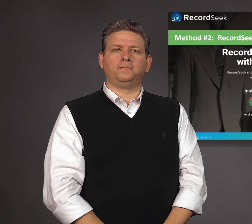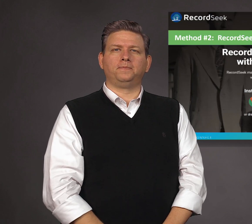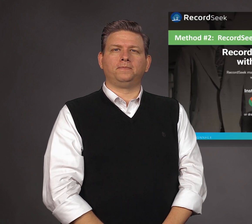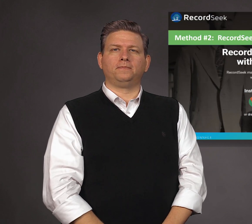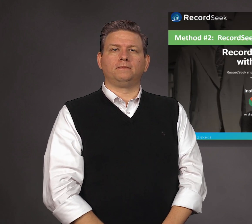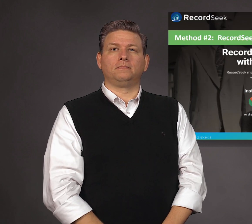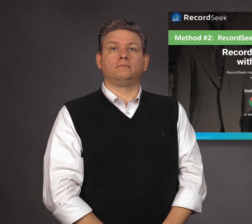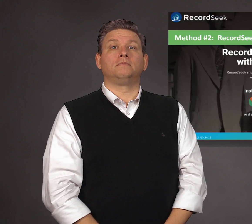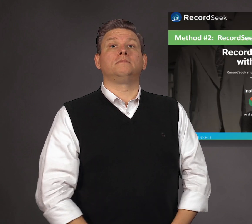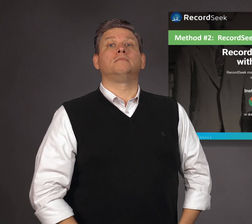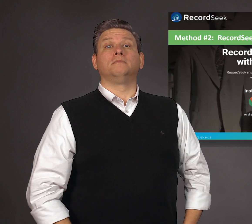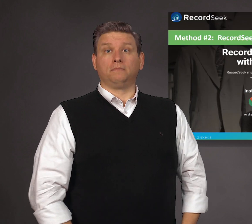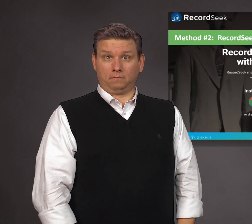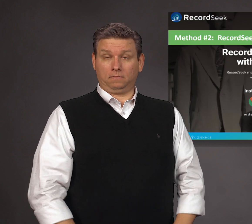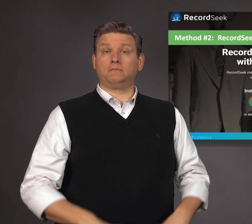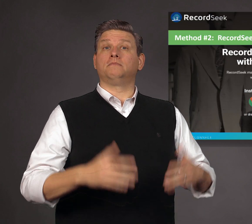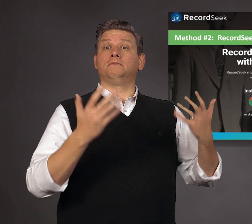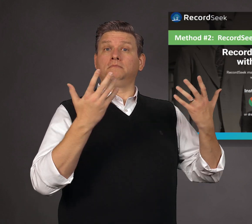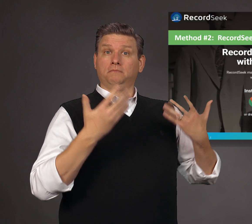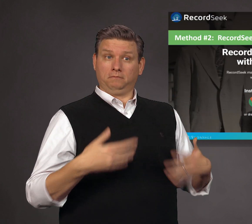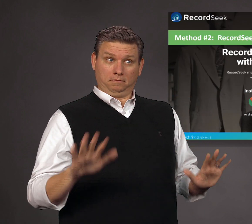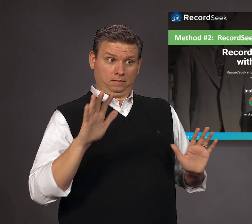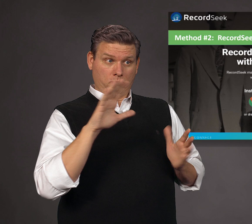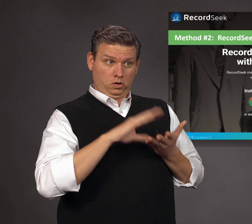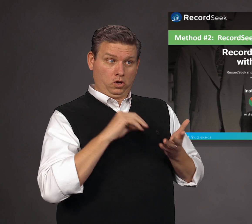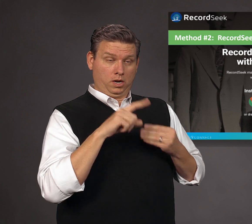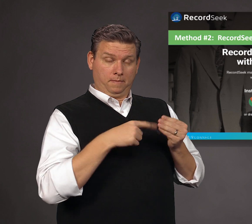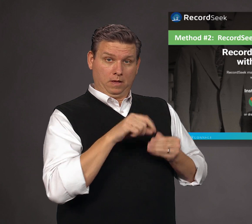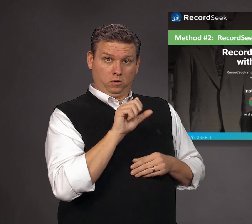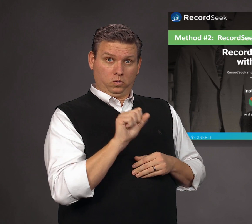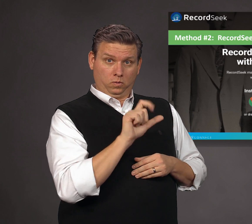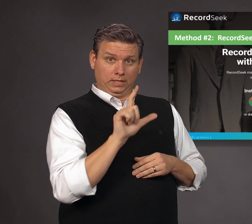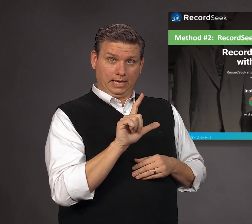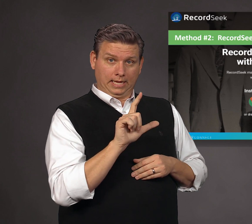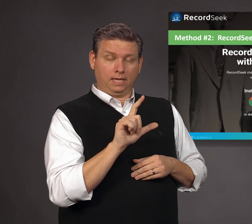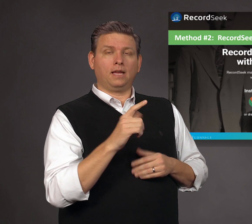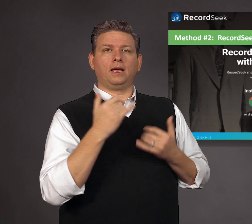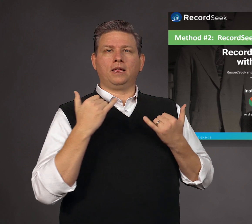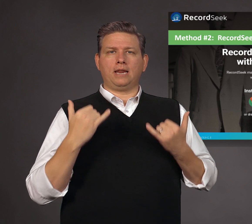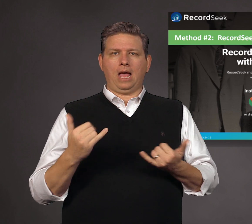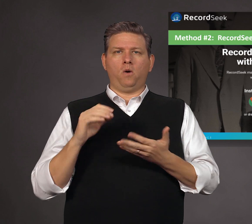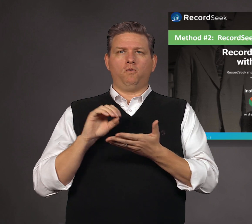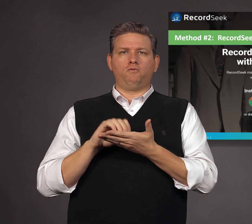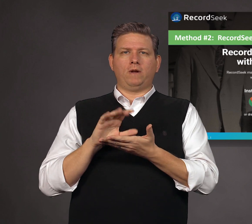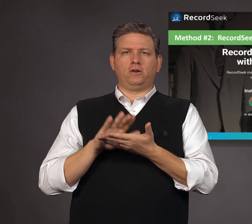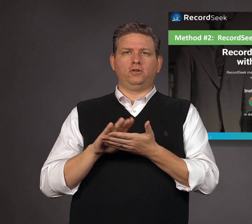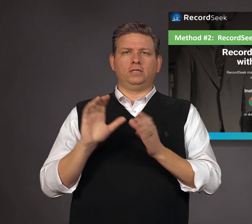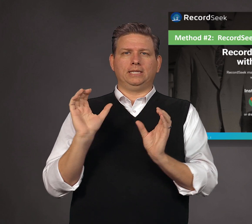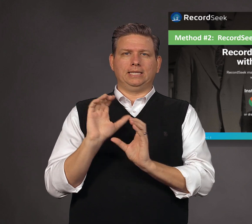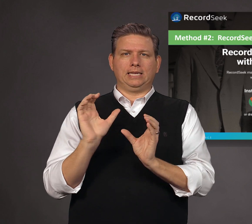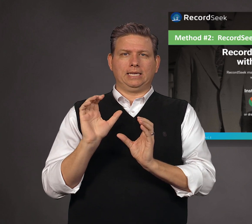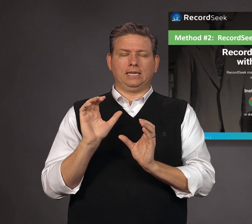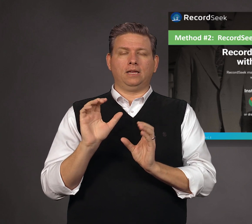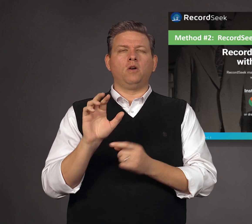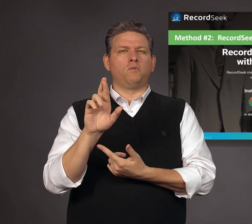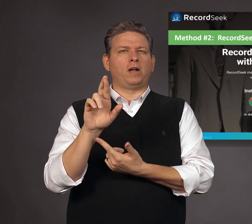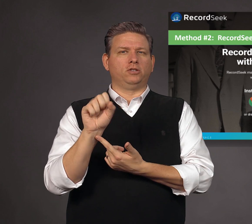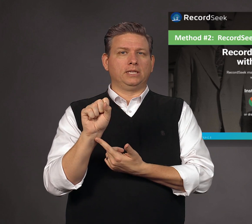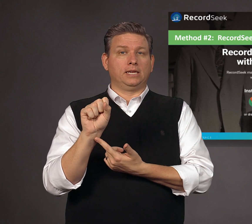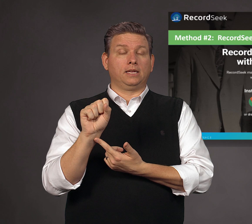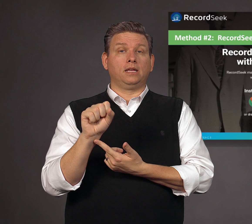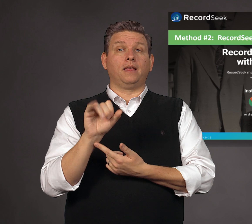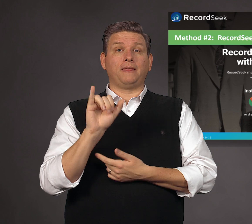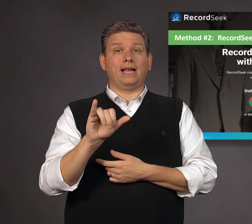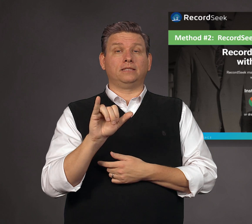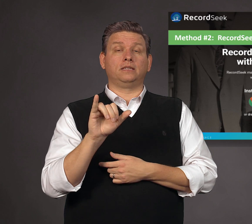Now that we've learned about FamilySearch's Source Linker, we are ready for method number 2, RecordSeek. RecordSeek is a browser